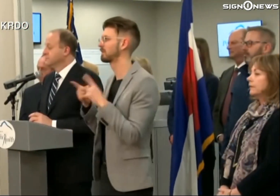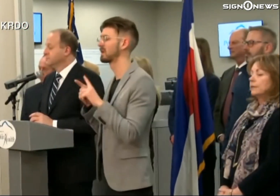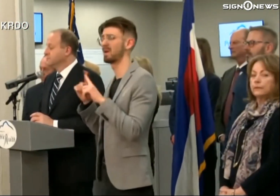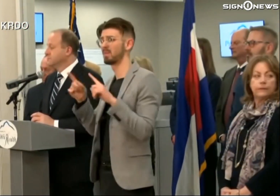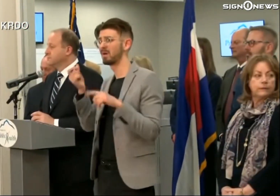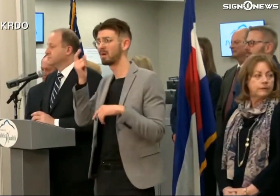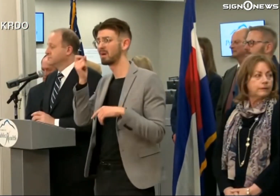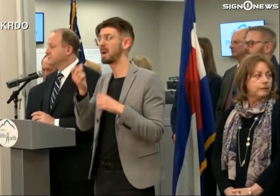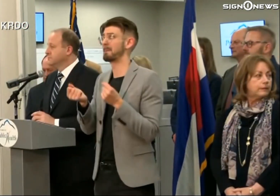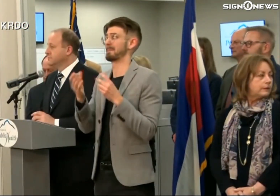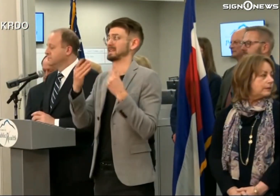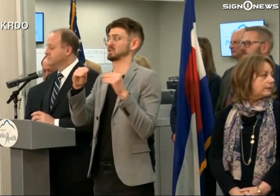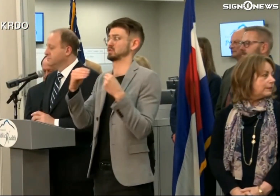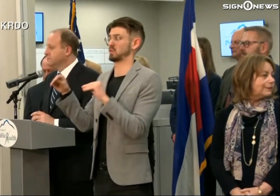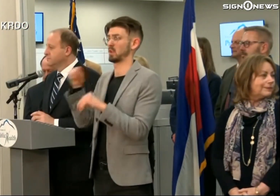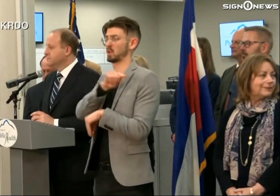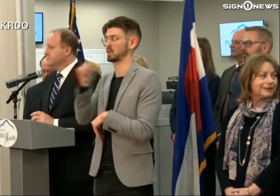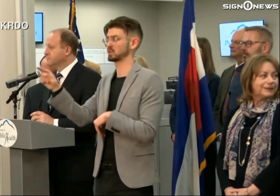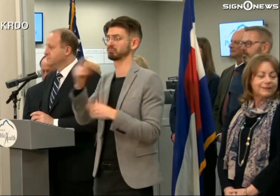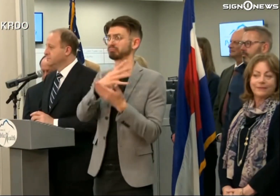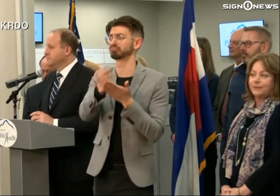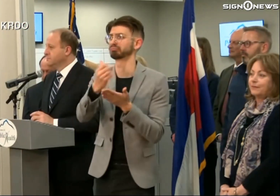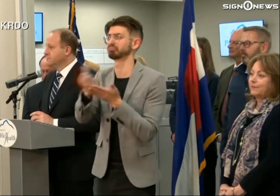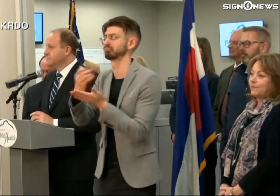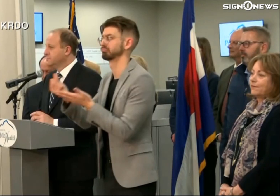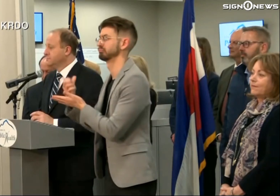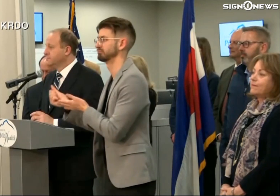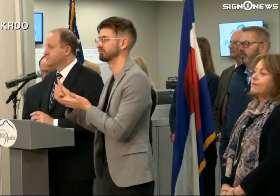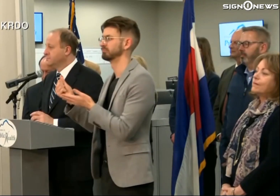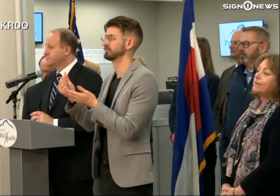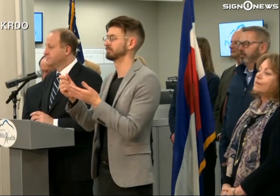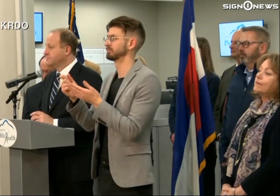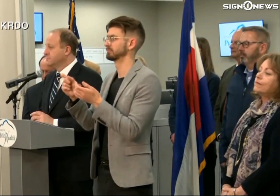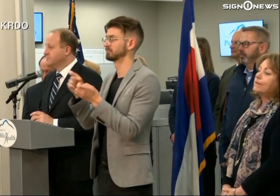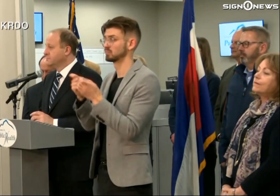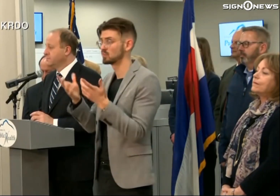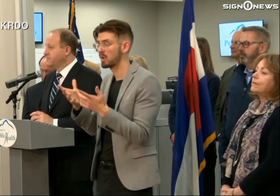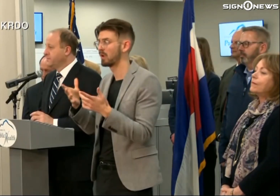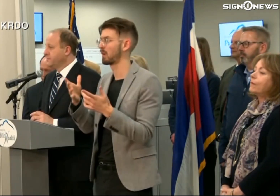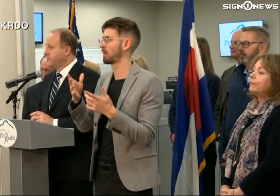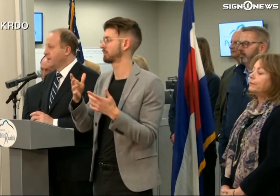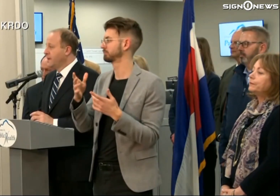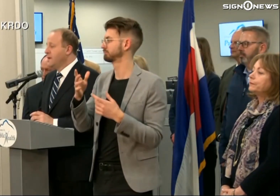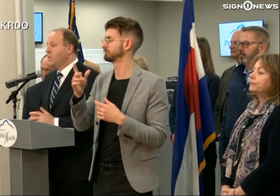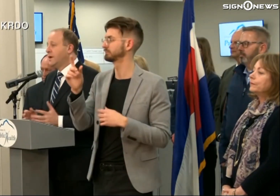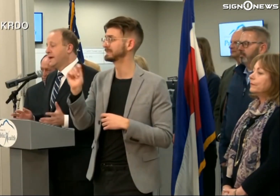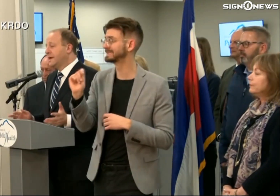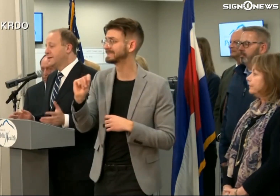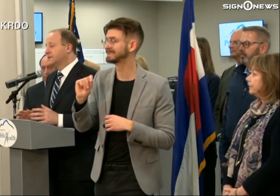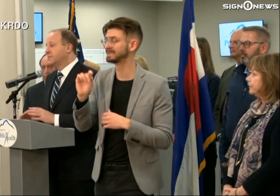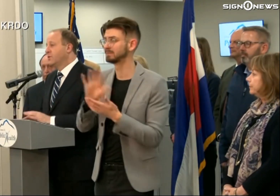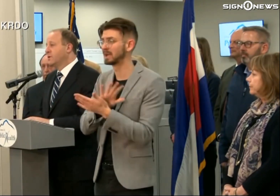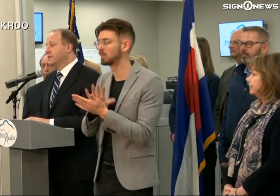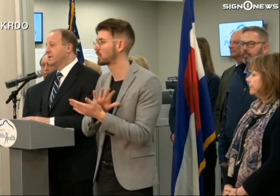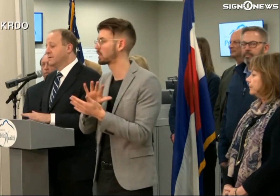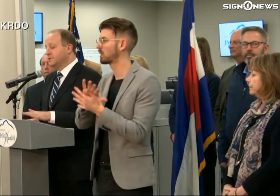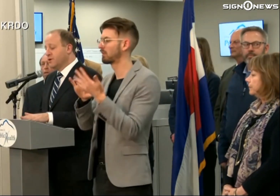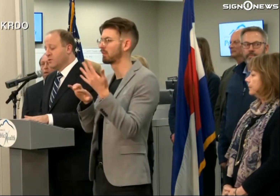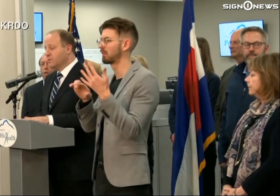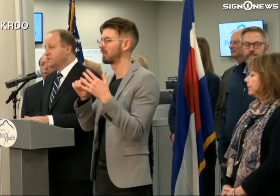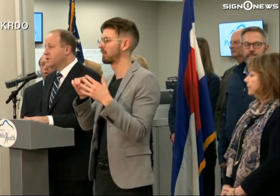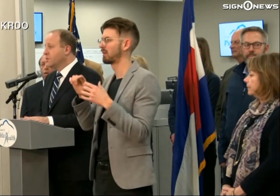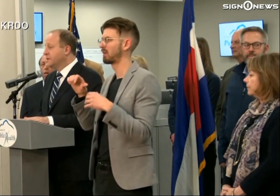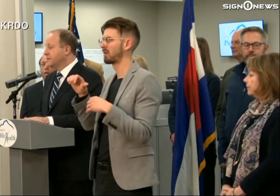the restaurant, especially food products, things like that. Are there measures being taken? Well, again, I think it's important that